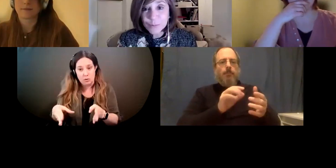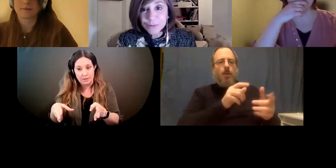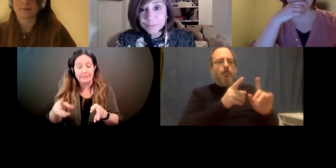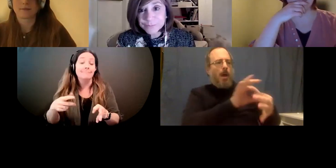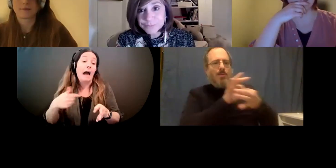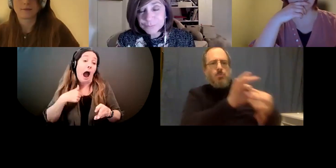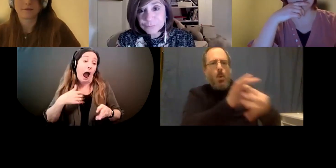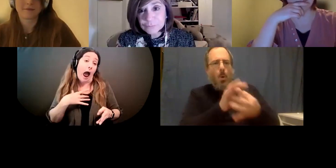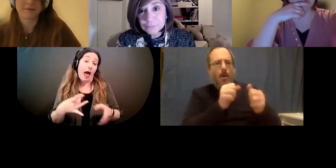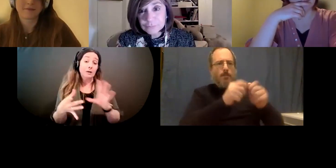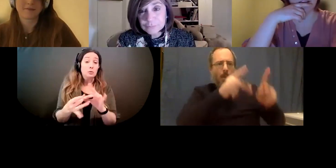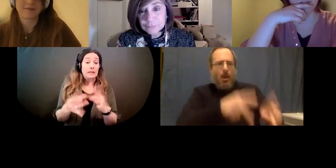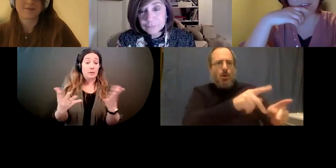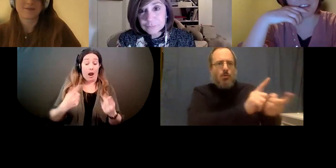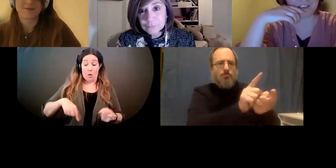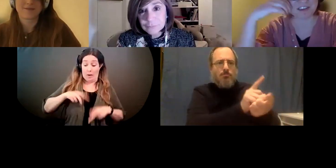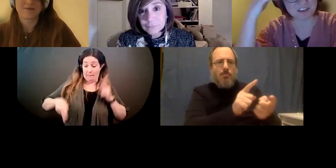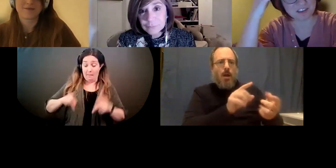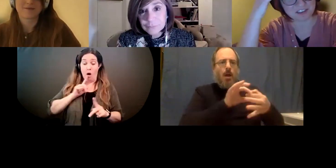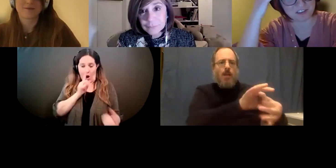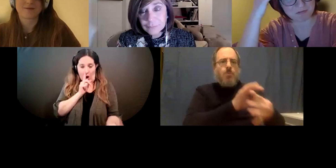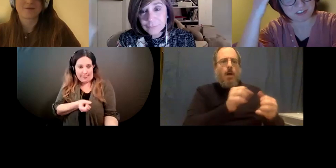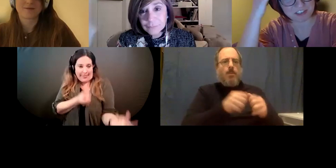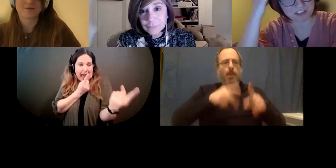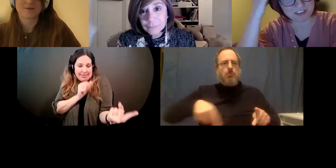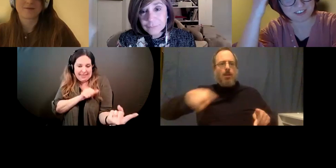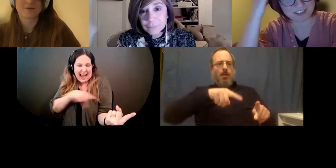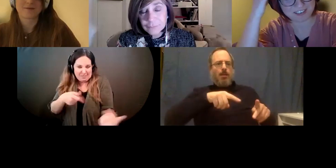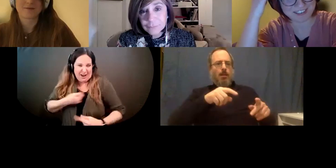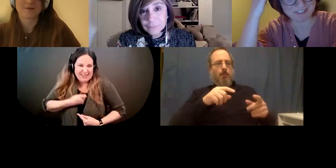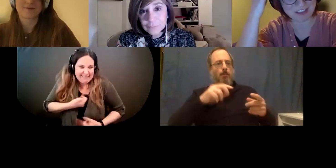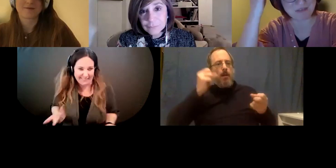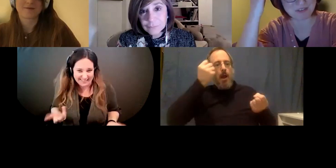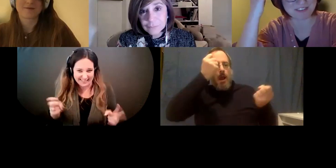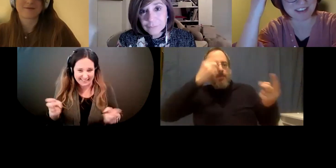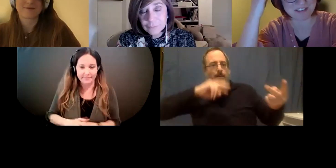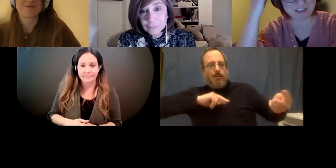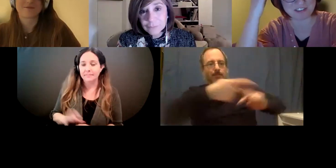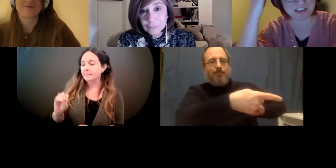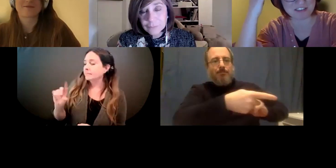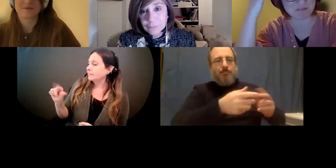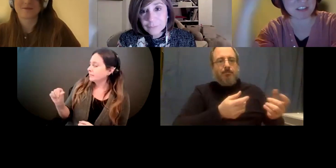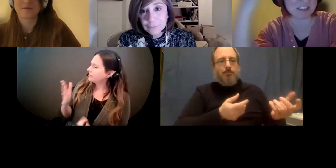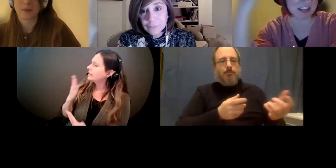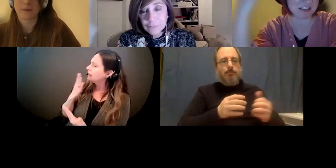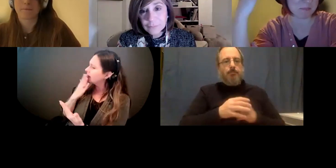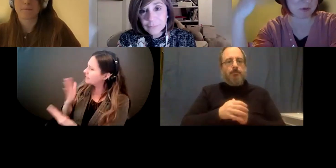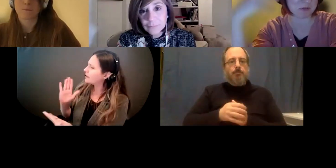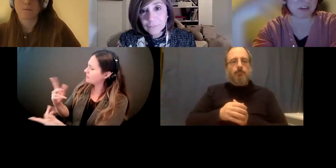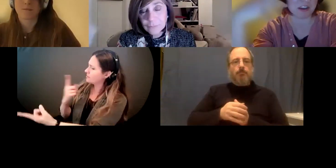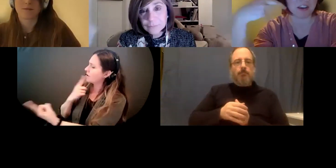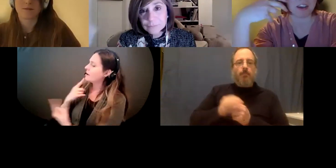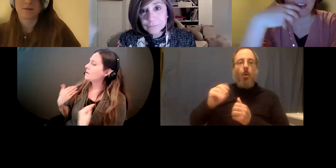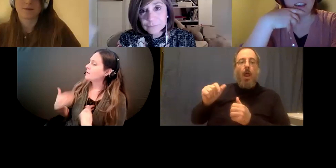like to put it. I think that's a really thank you for this answer. It's really telling,